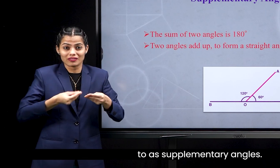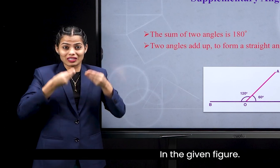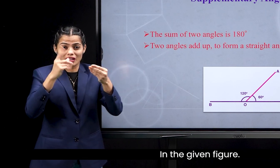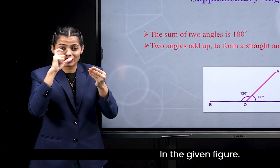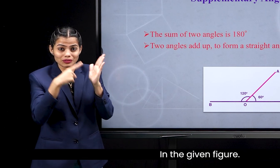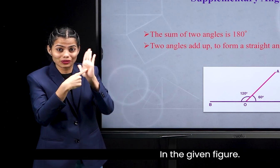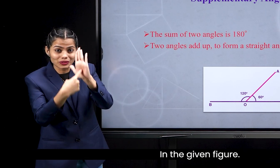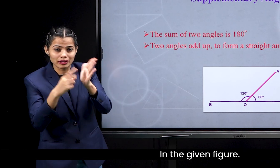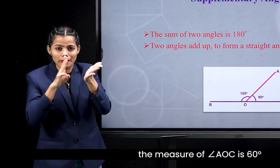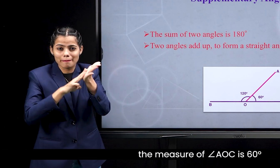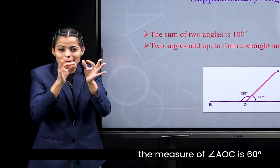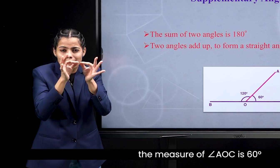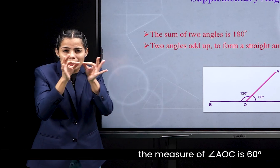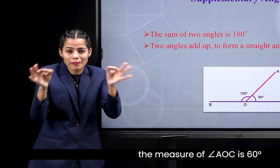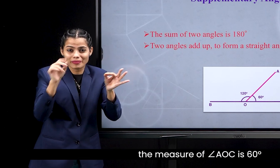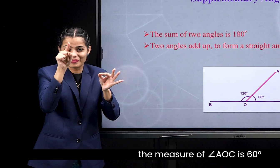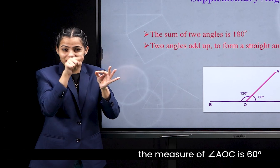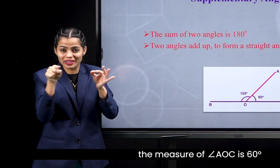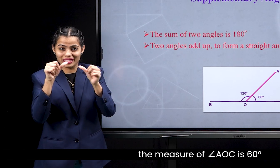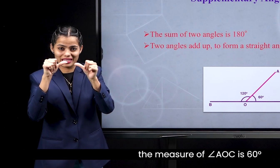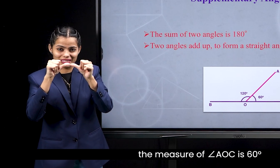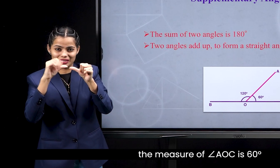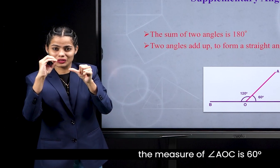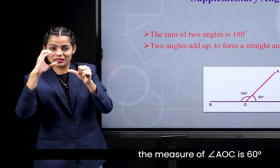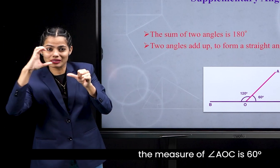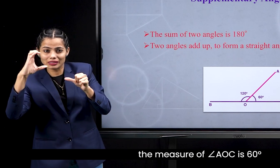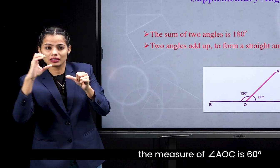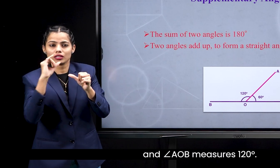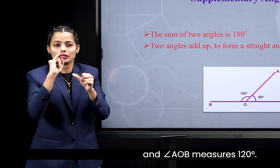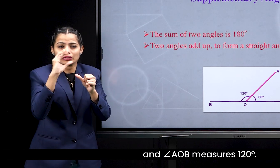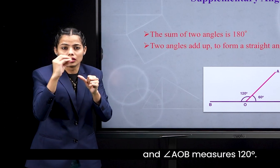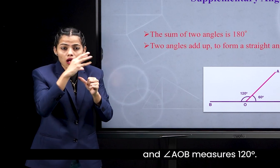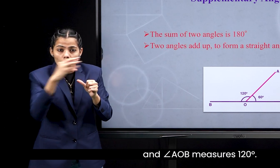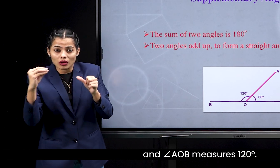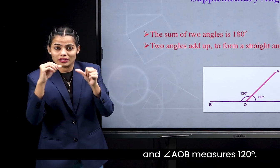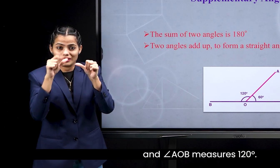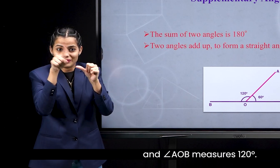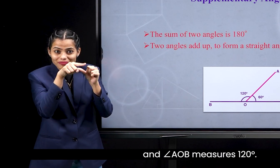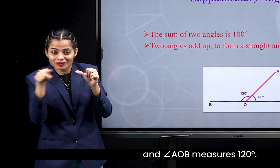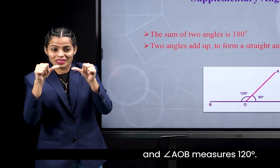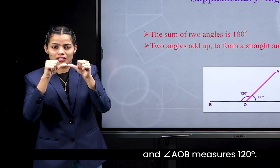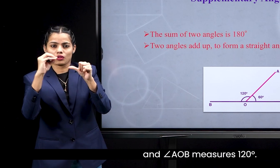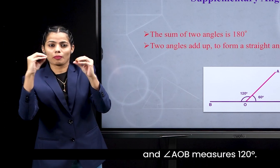In the given figure, the measure of angle AOC is 60 degree and angle AOB measure 120 degree.